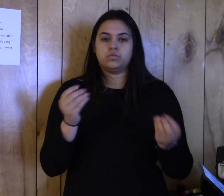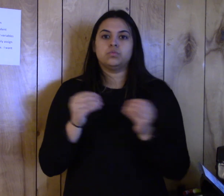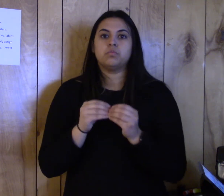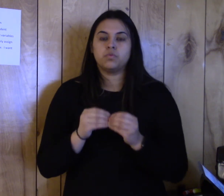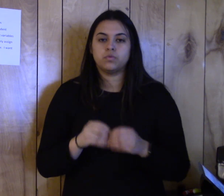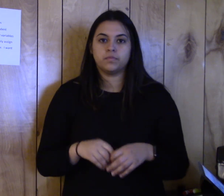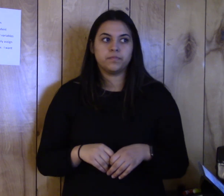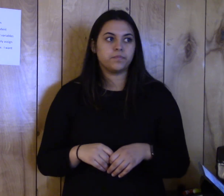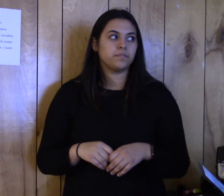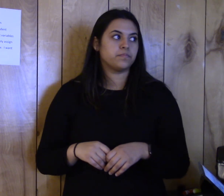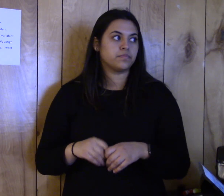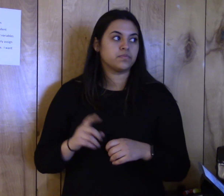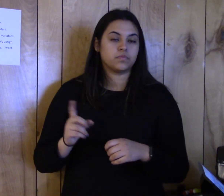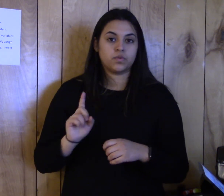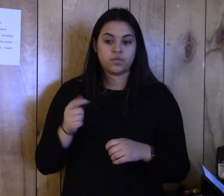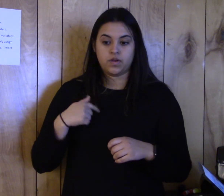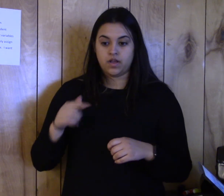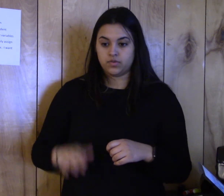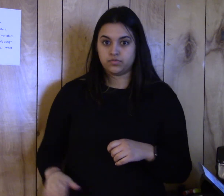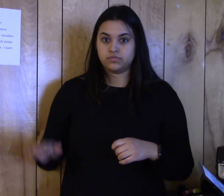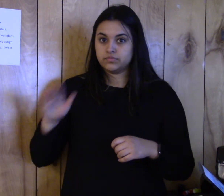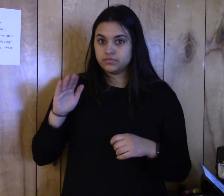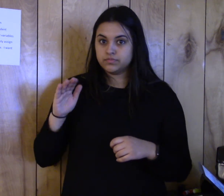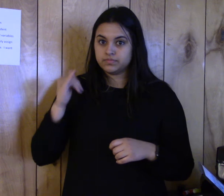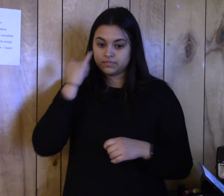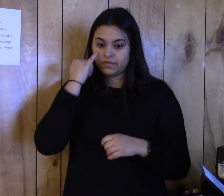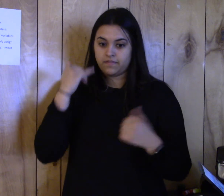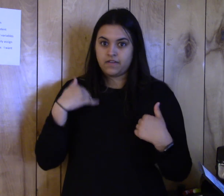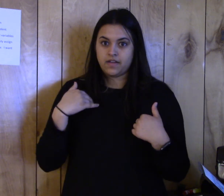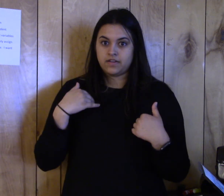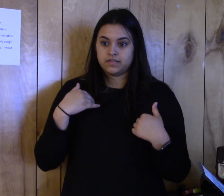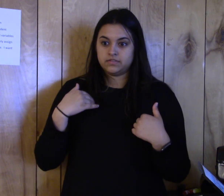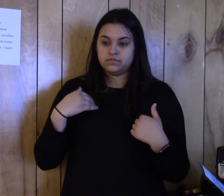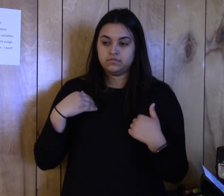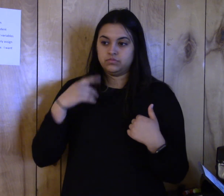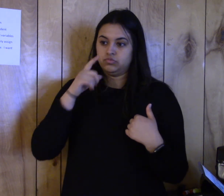where I grew up, if there was a stray cat or a wild cat somewhere, somebody just shoot it.